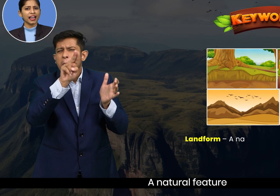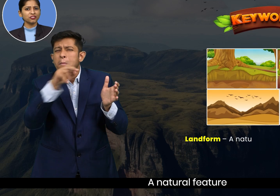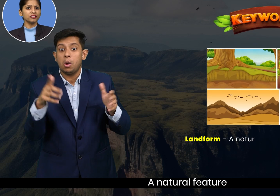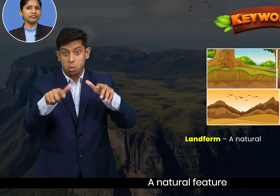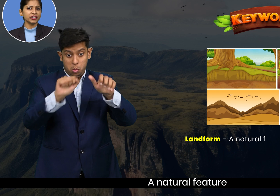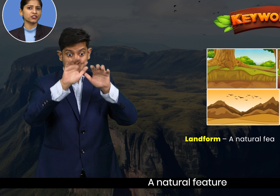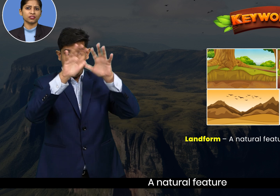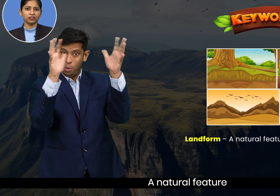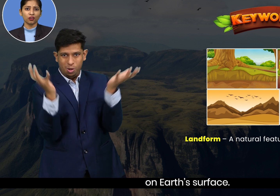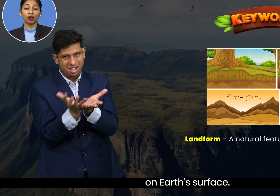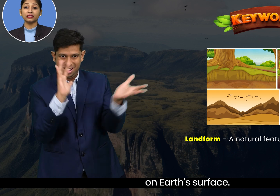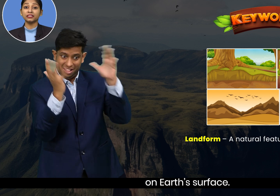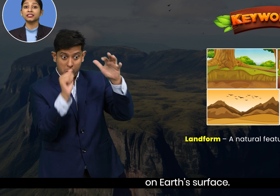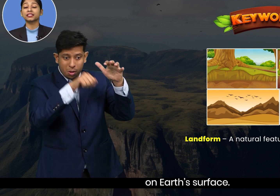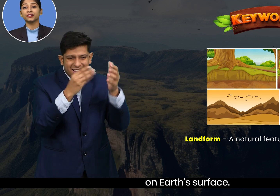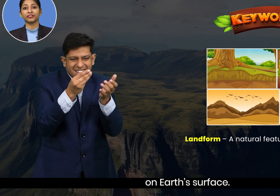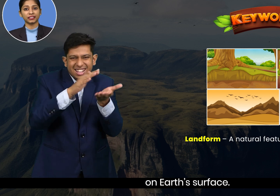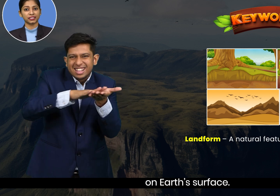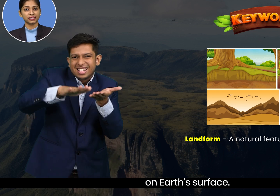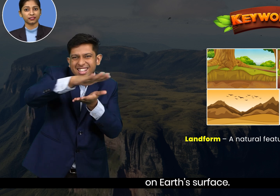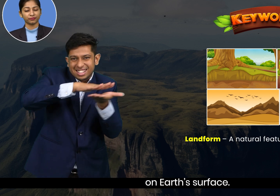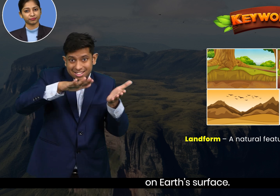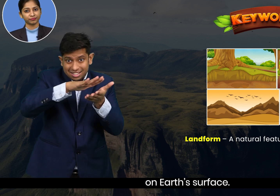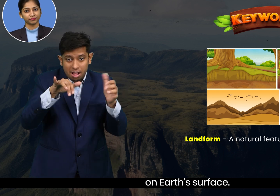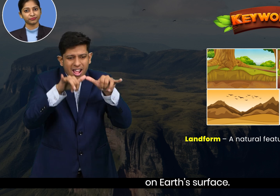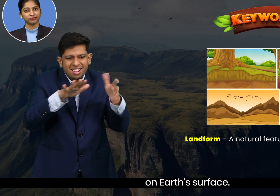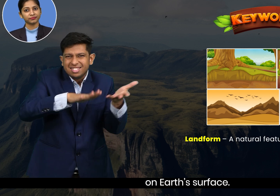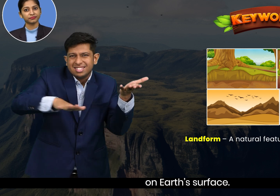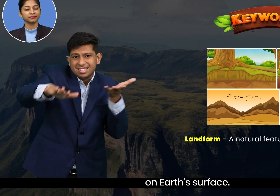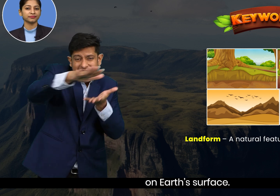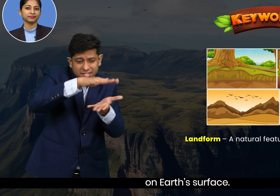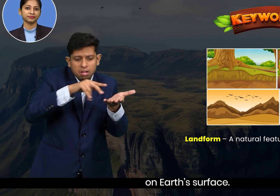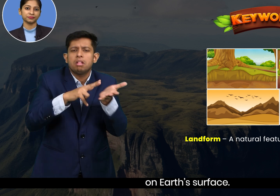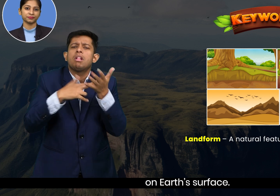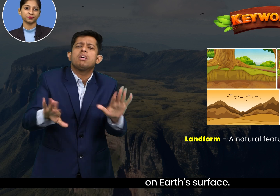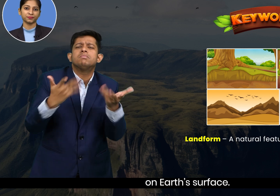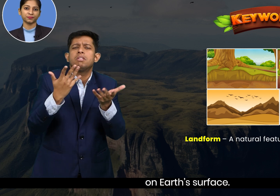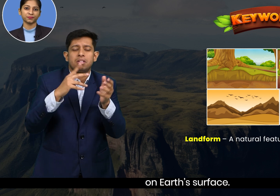A natural feature on Earth's surface.